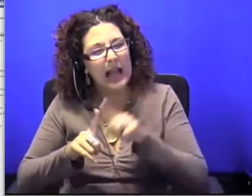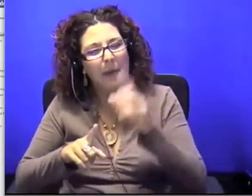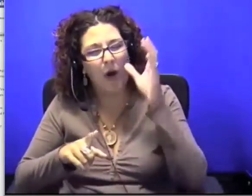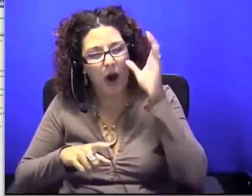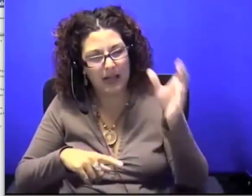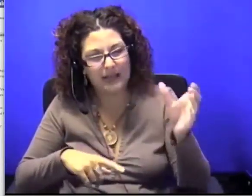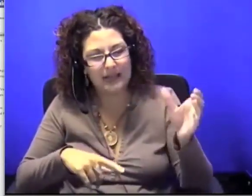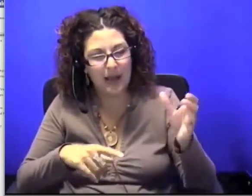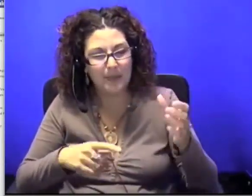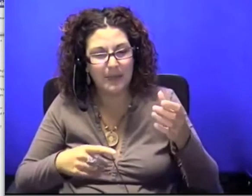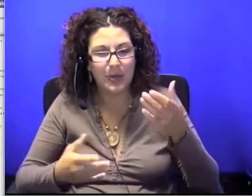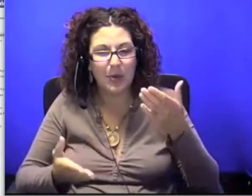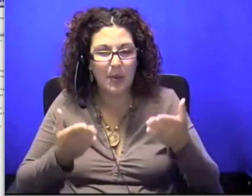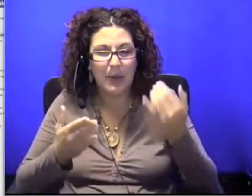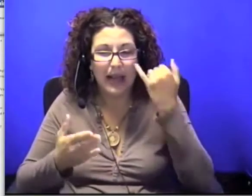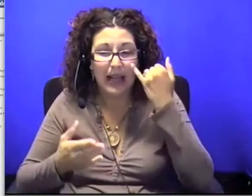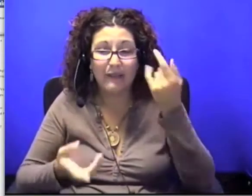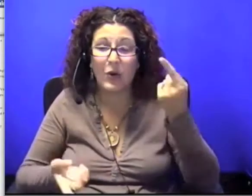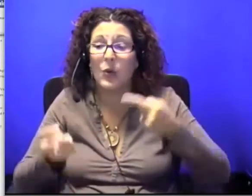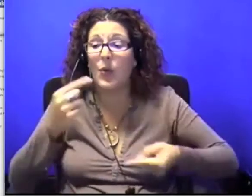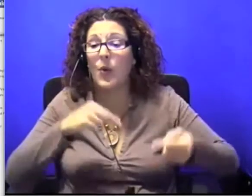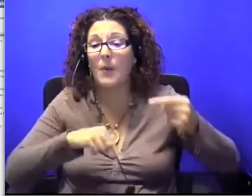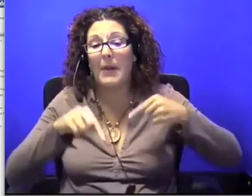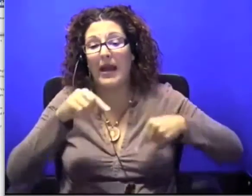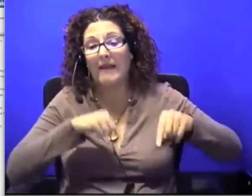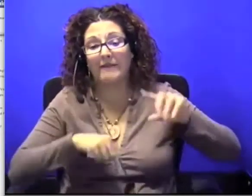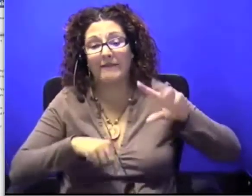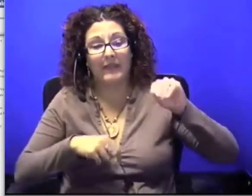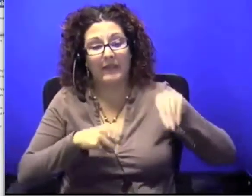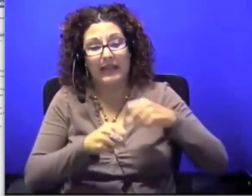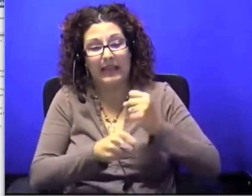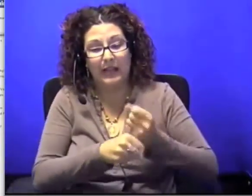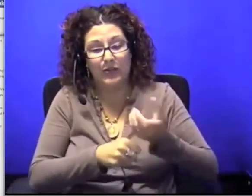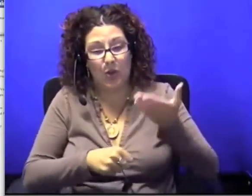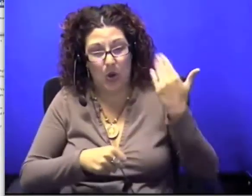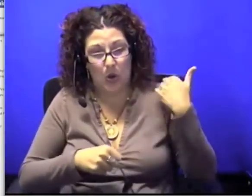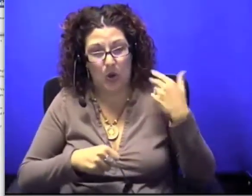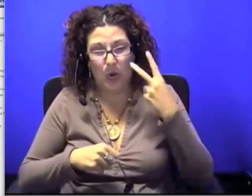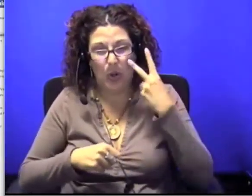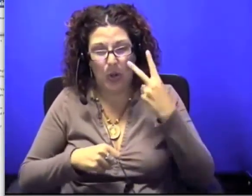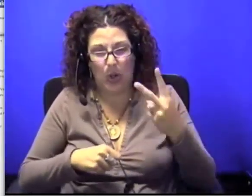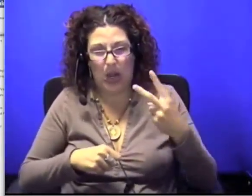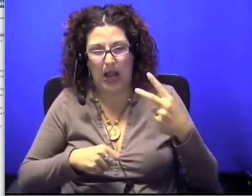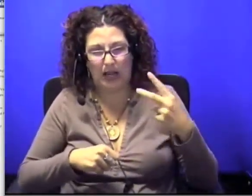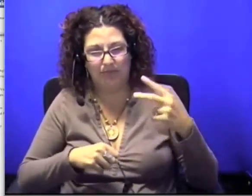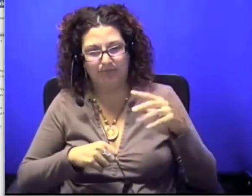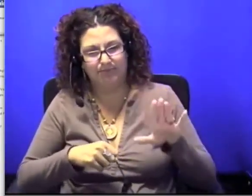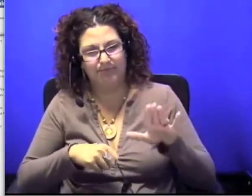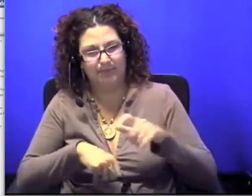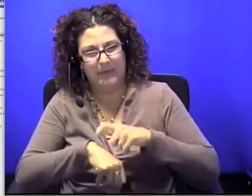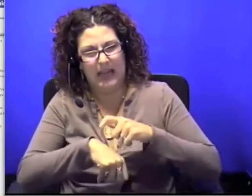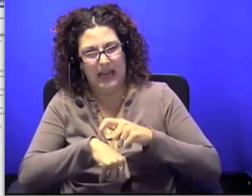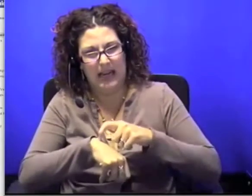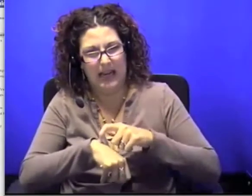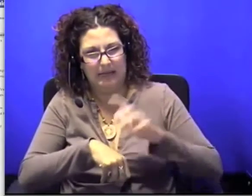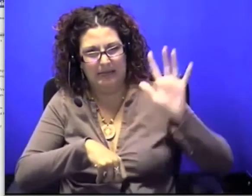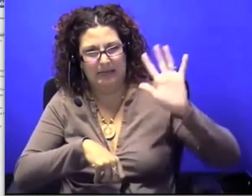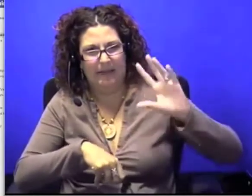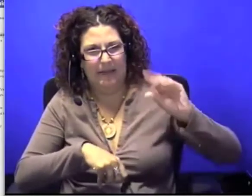that. And perhaps if you went back 50 years ago and you took a look at the trends at that time,